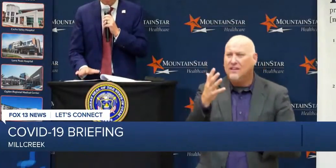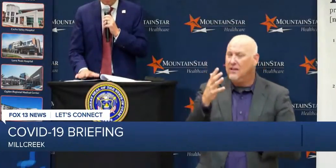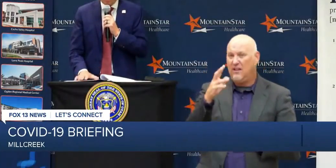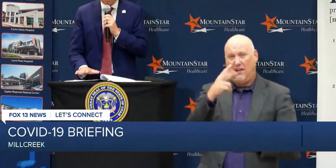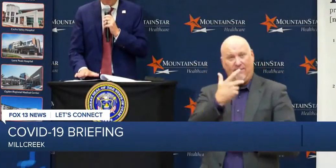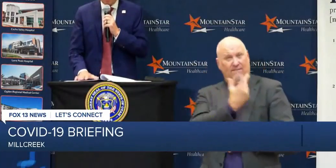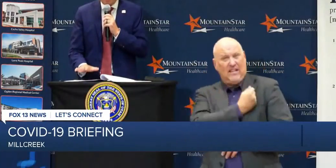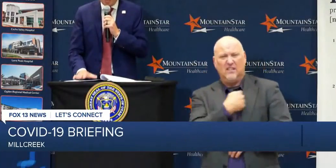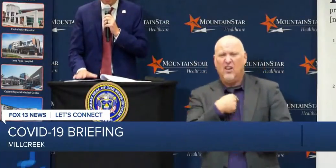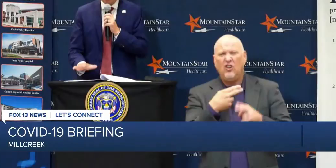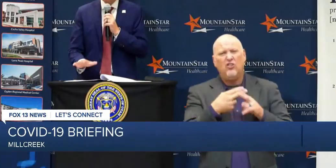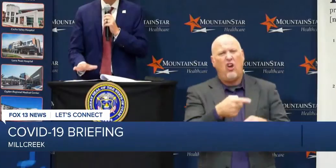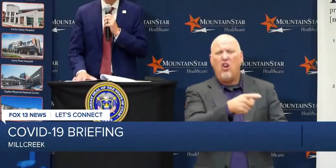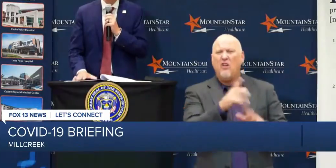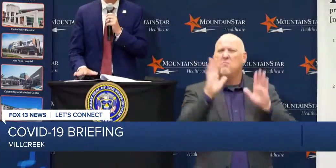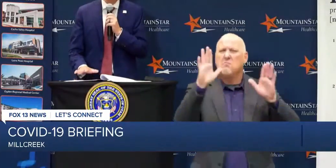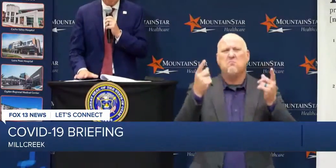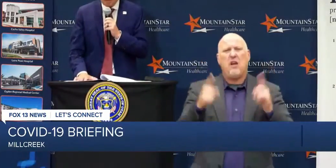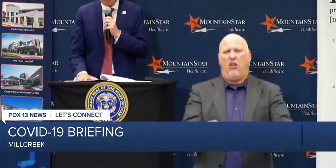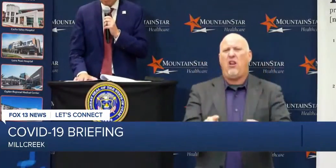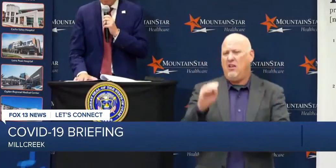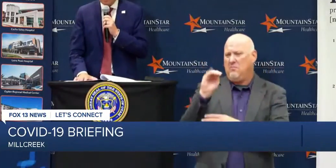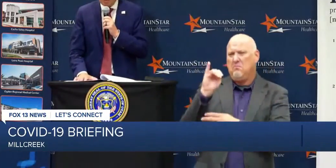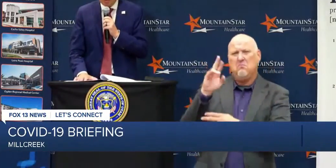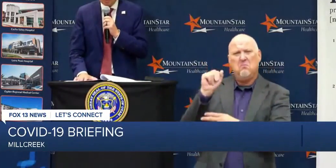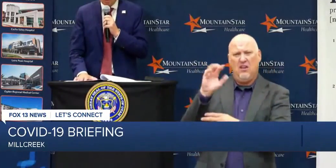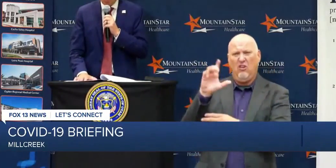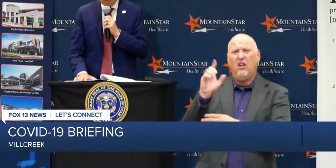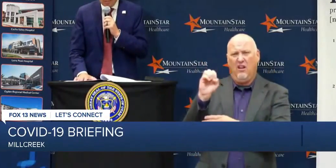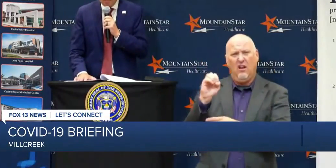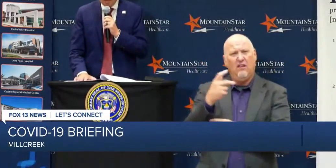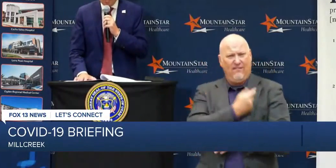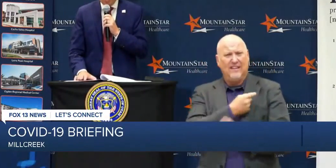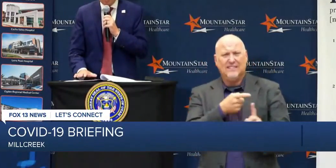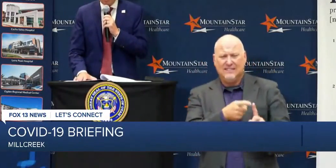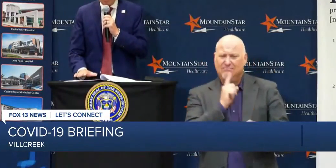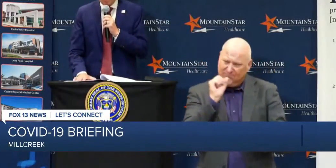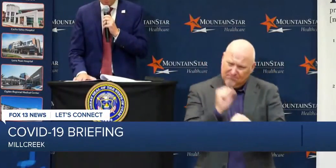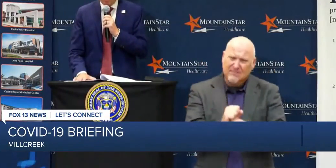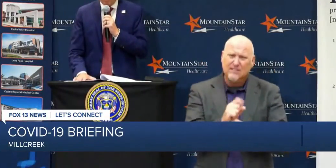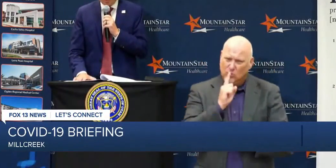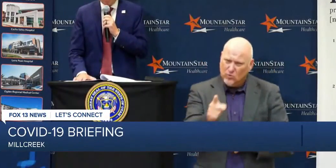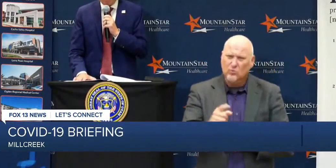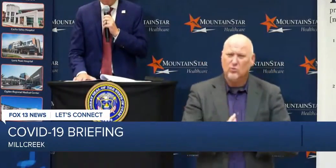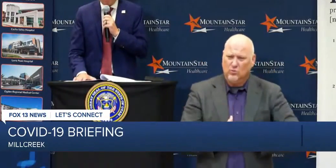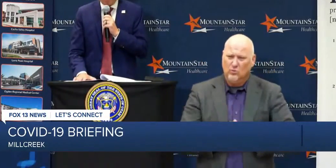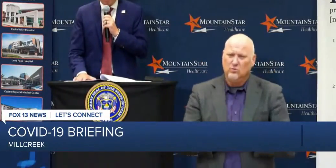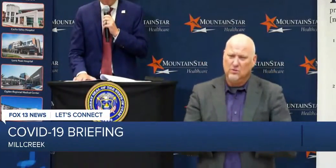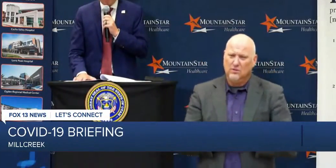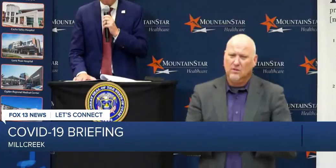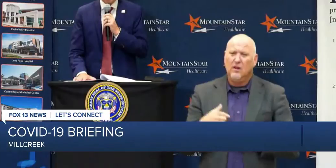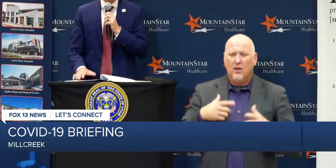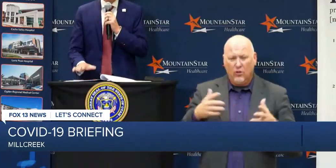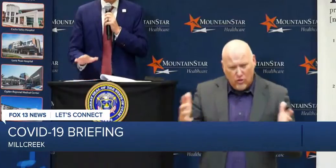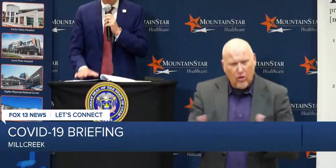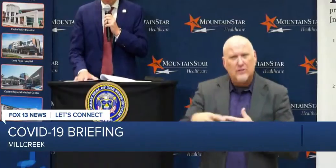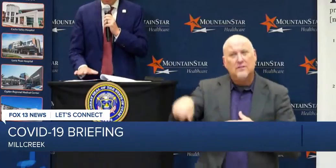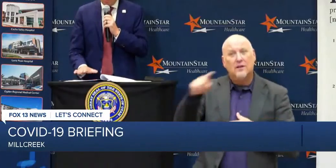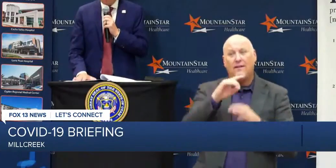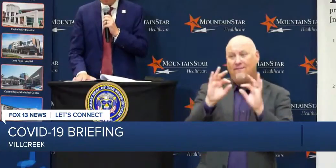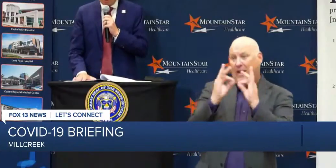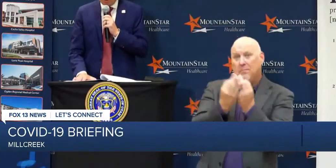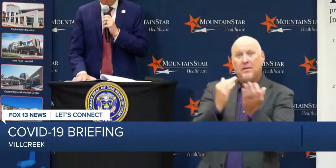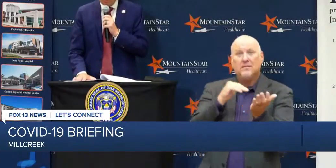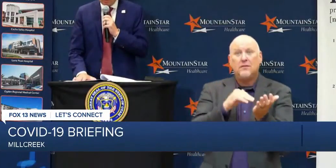I'd also encourage family doctors to reach out to patients by text or email and let them know the facts about the vaccine. The